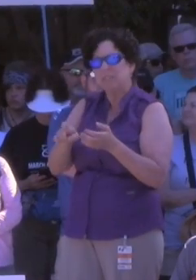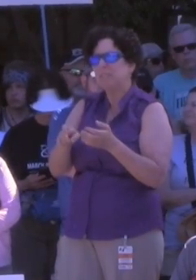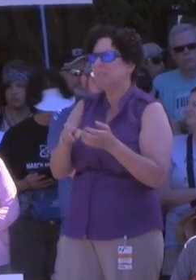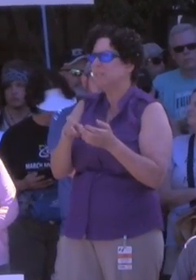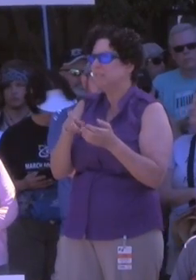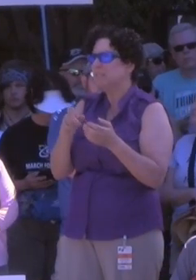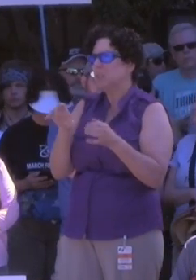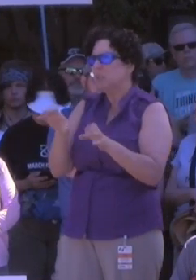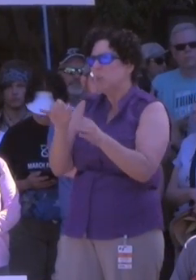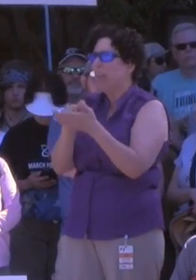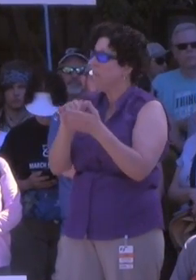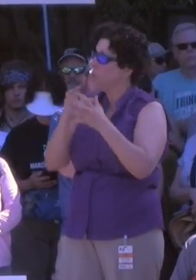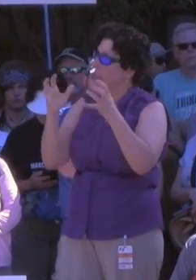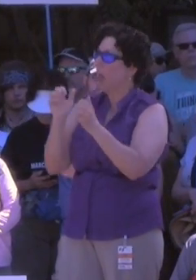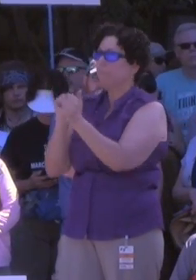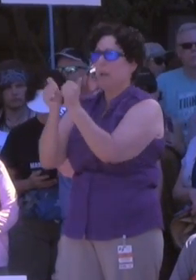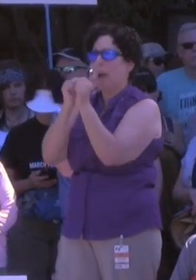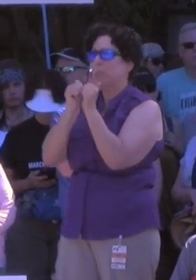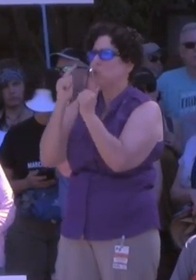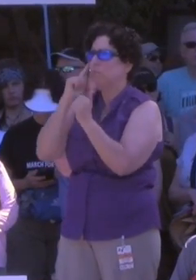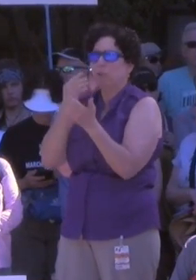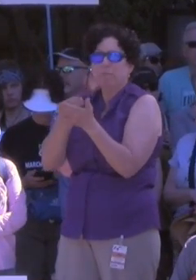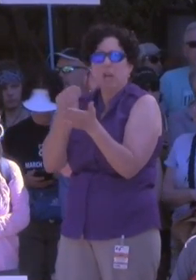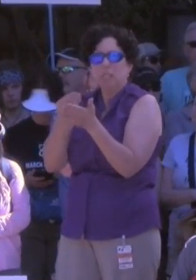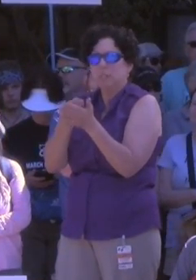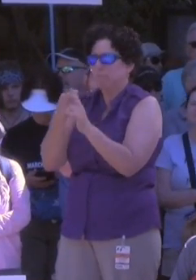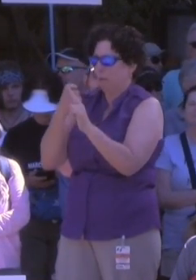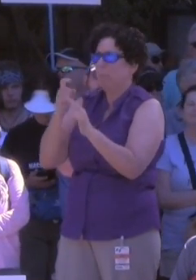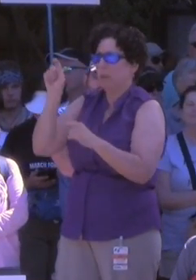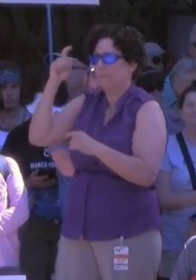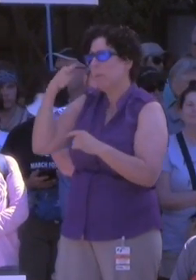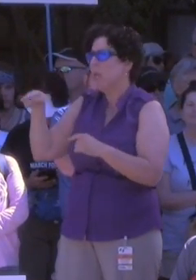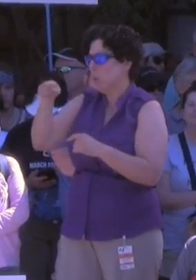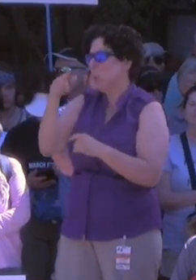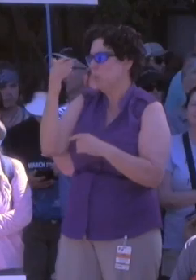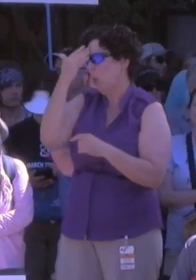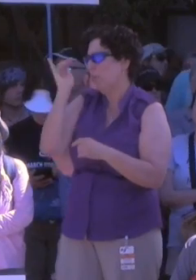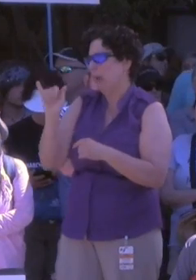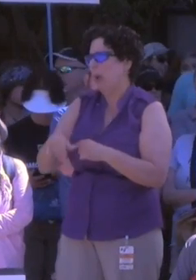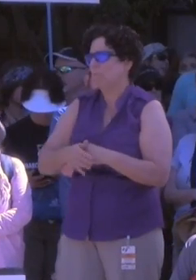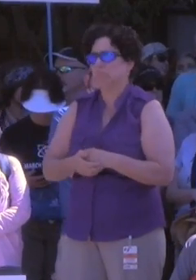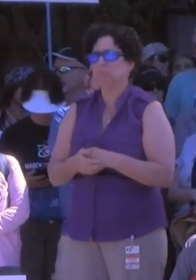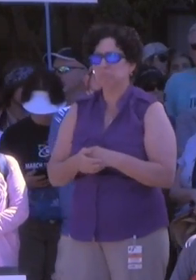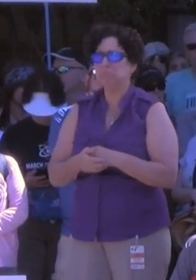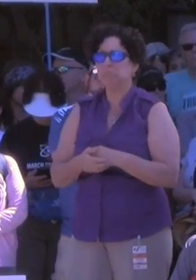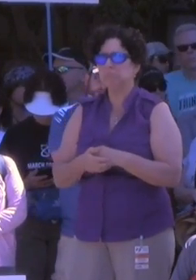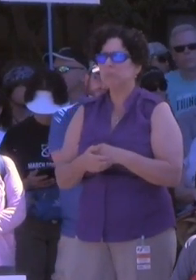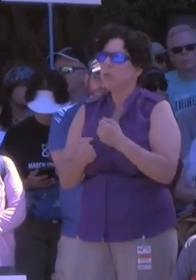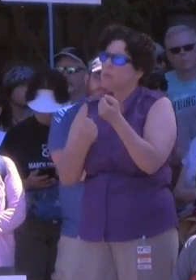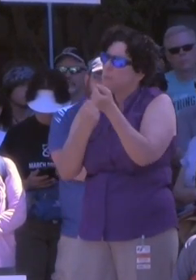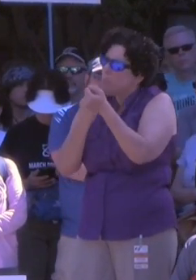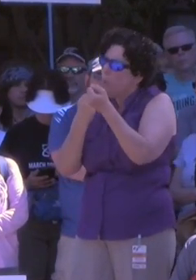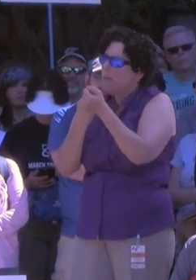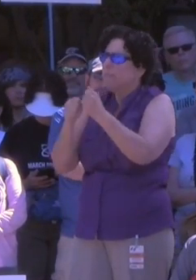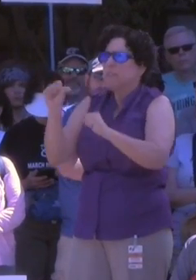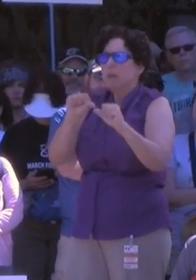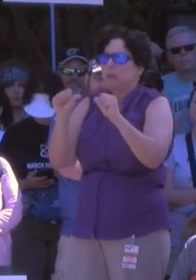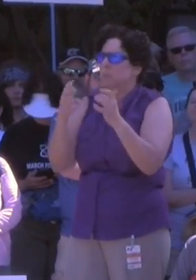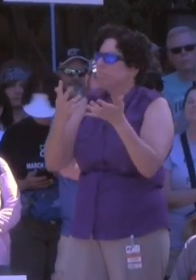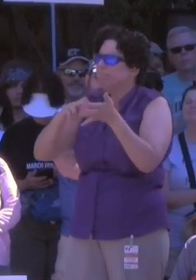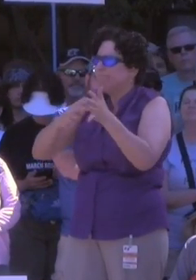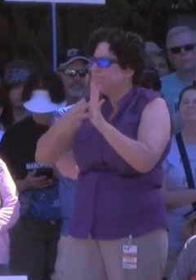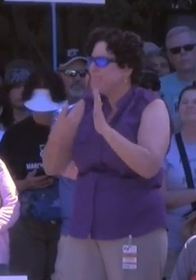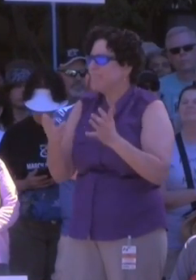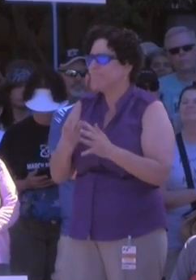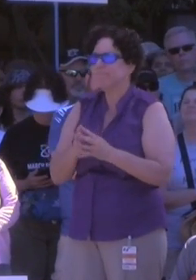enormous competition for funds out of the government, and you know this. So support of science means